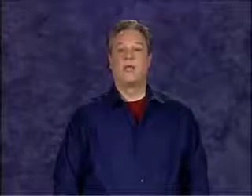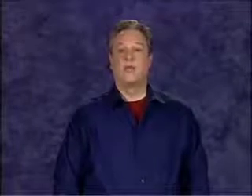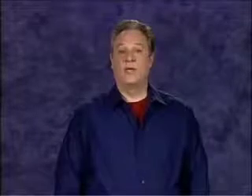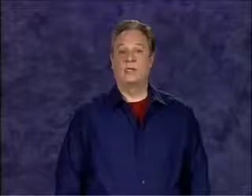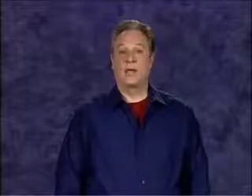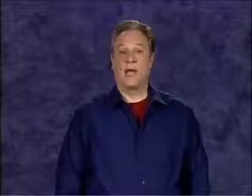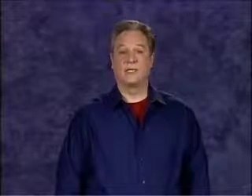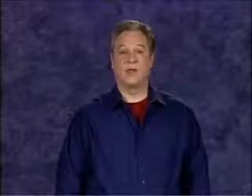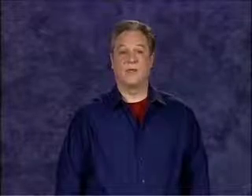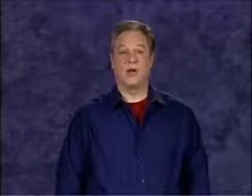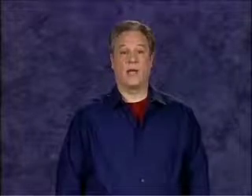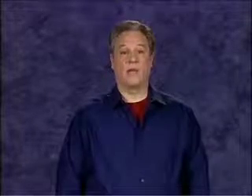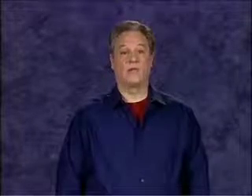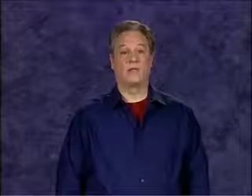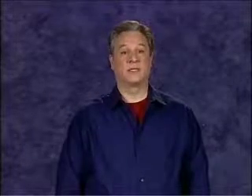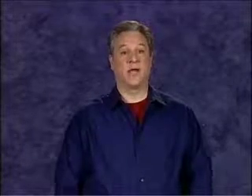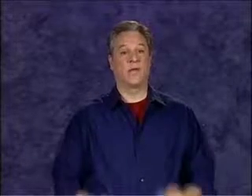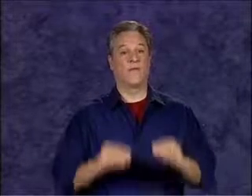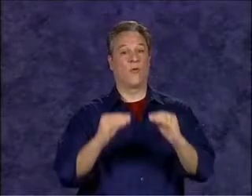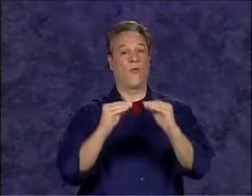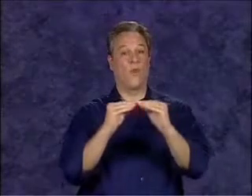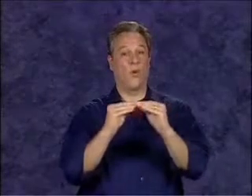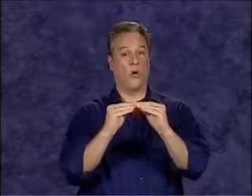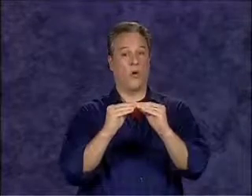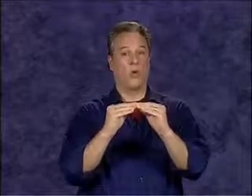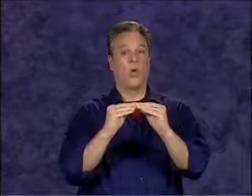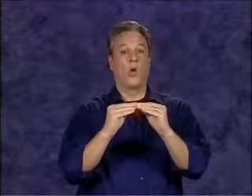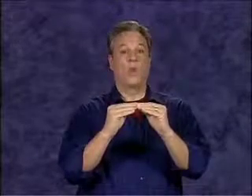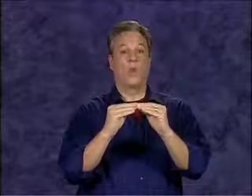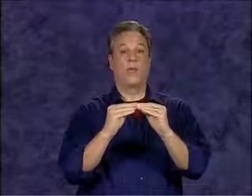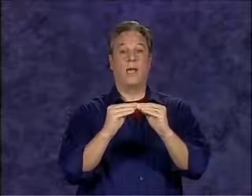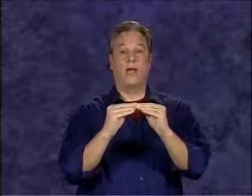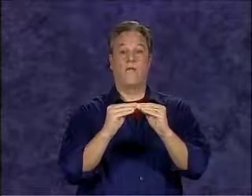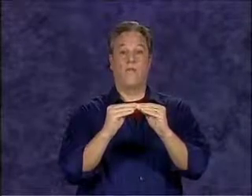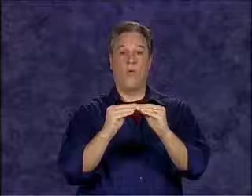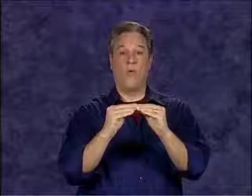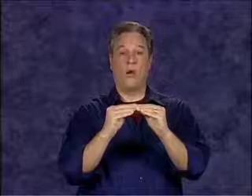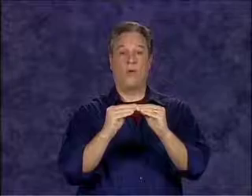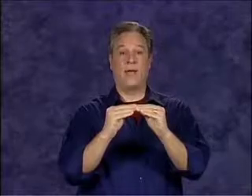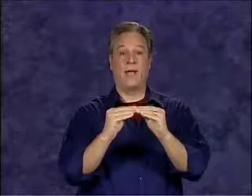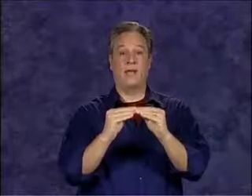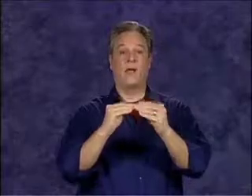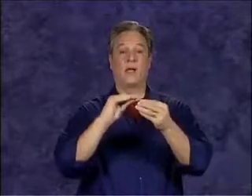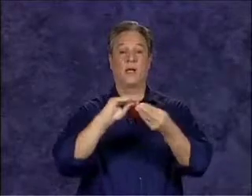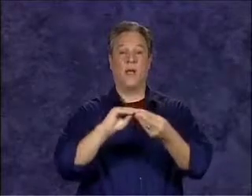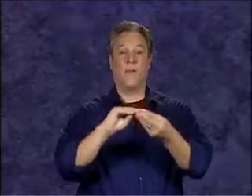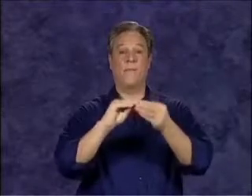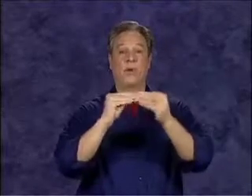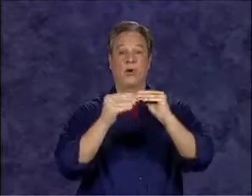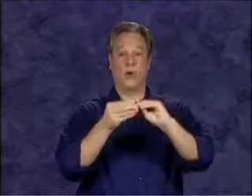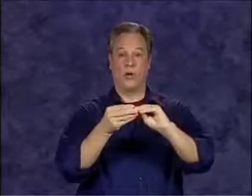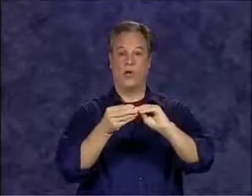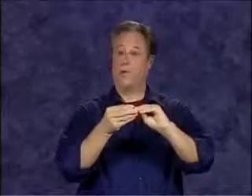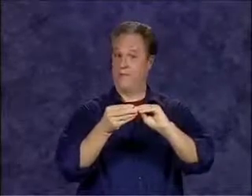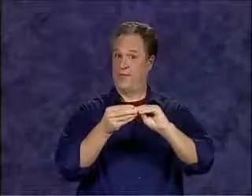This sign is a variation of the sign for more. When we have more, we have a number of